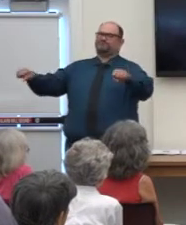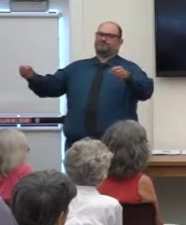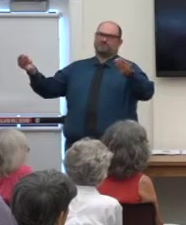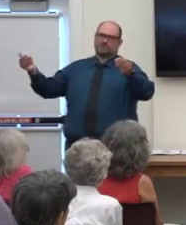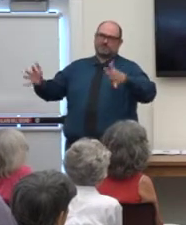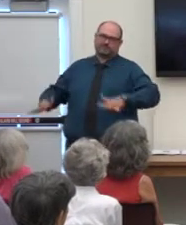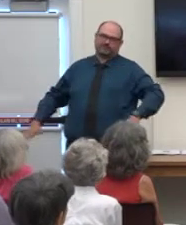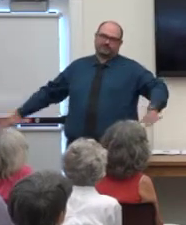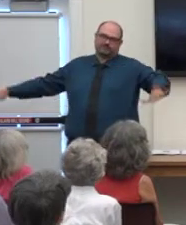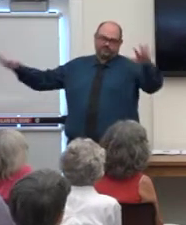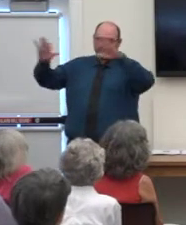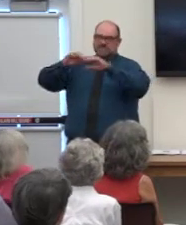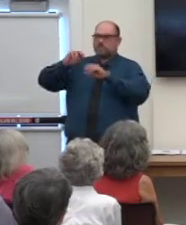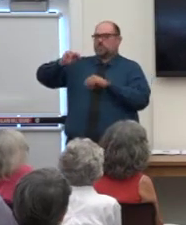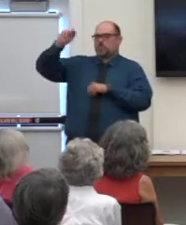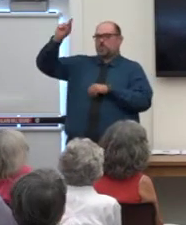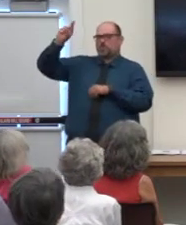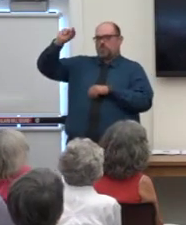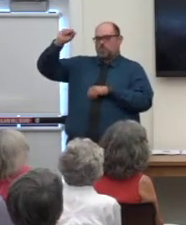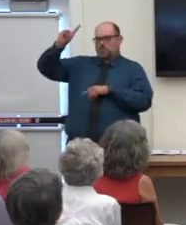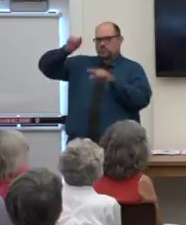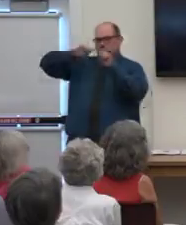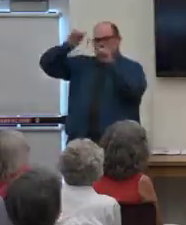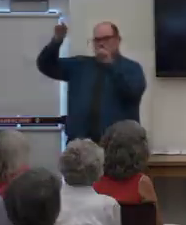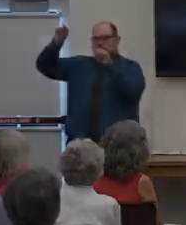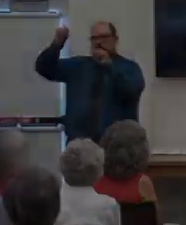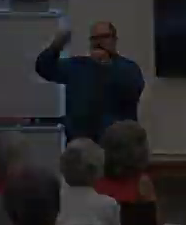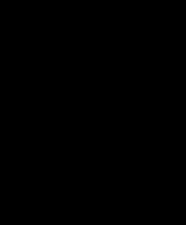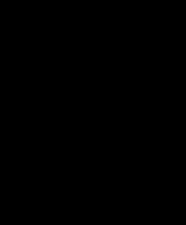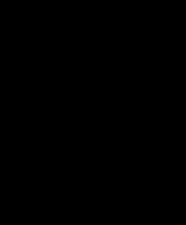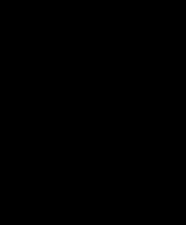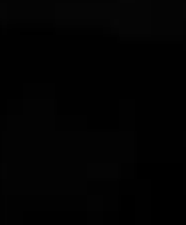the clay works, that property.